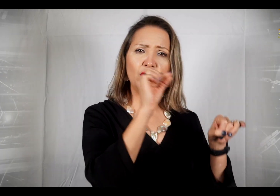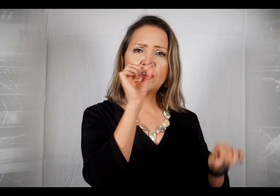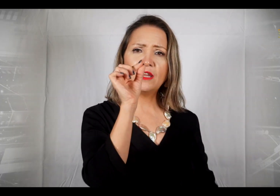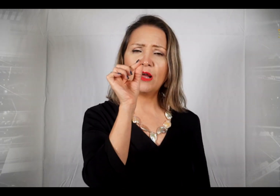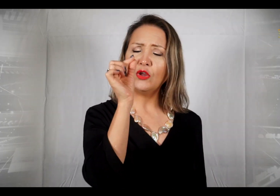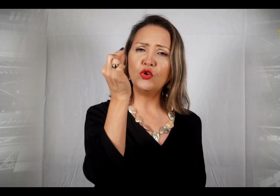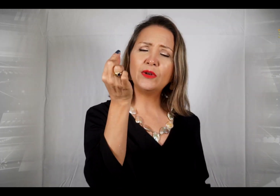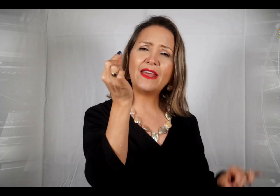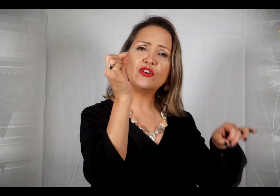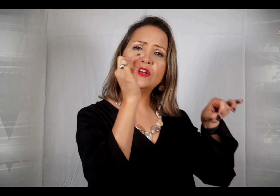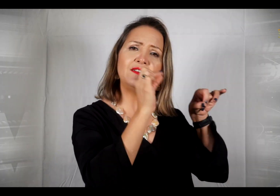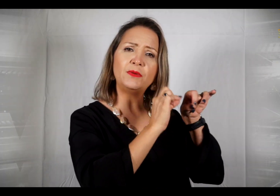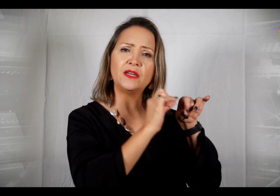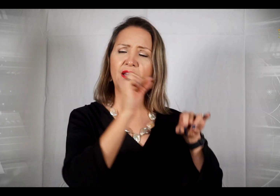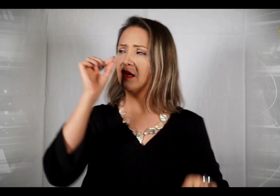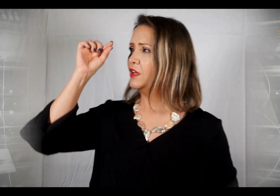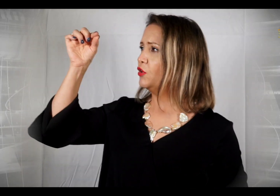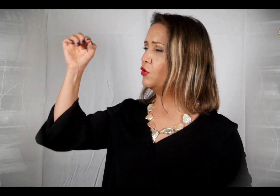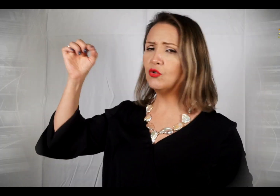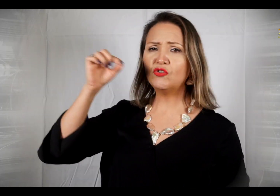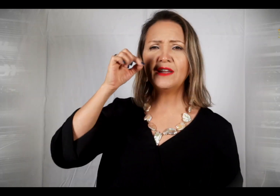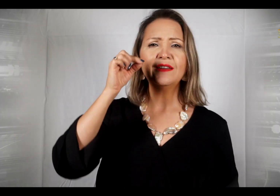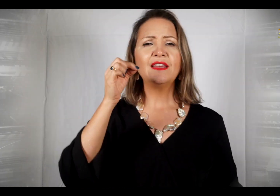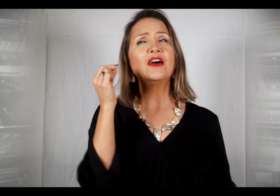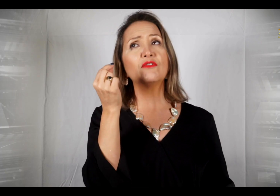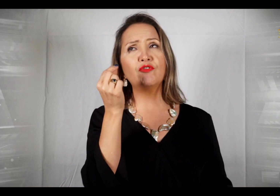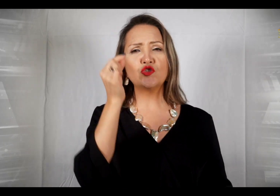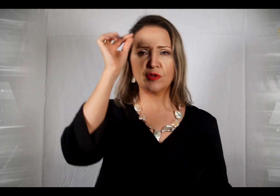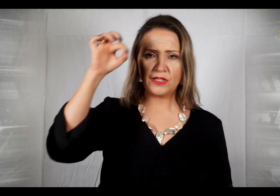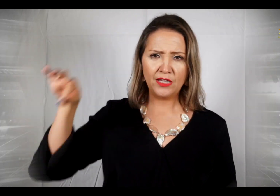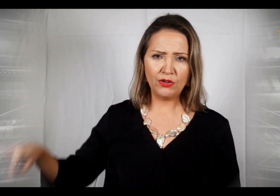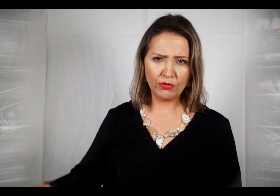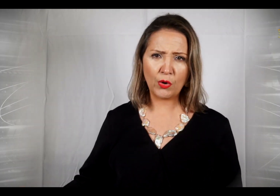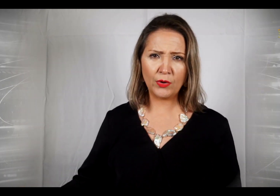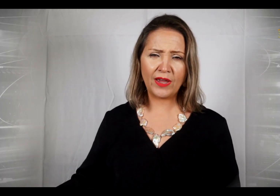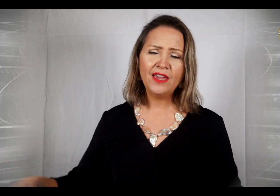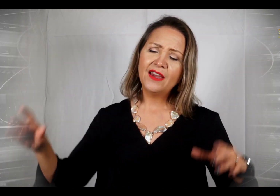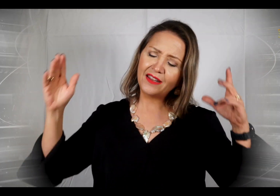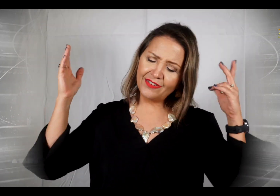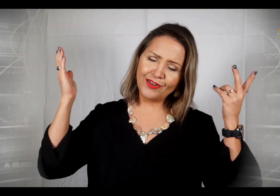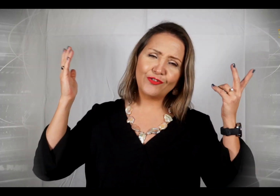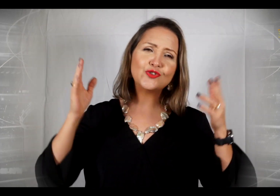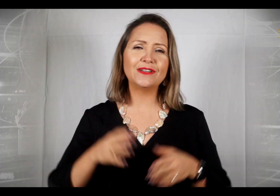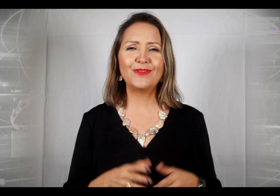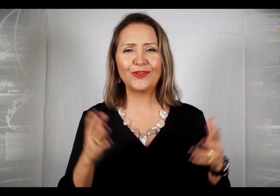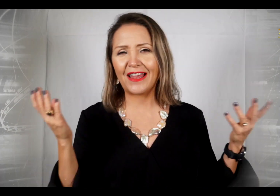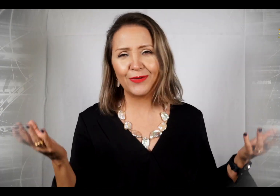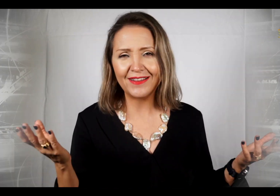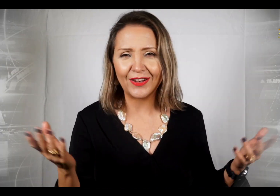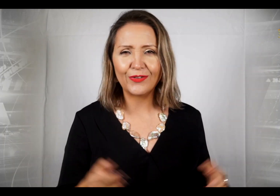take it out, you're never going to dip it again. You use it and unfortunately you throw it away. And I say unfortunately because that creates a lot of